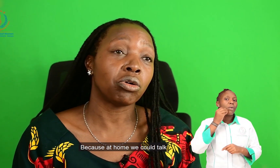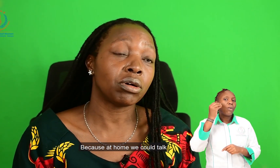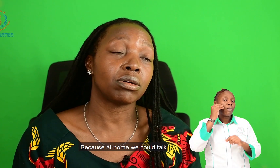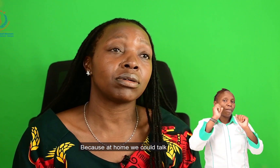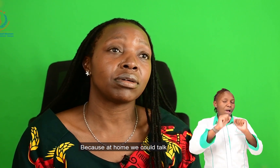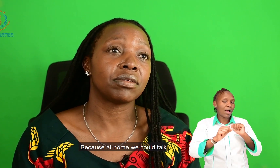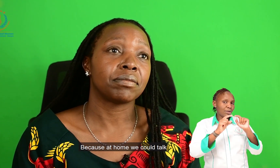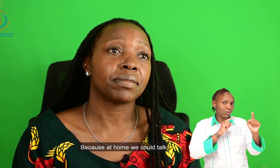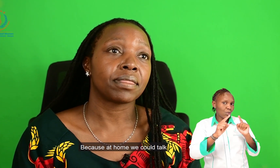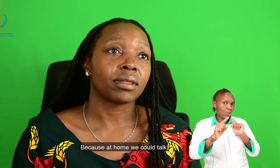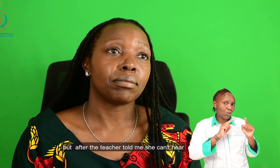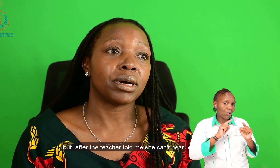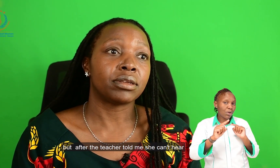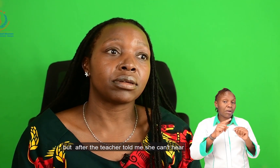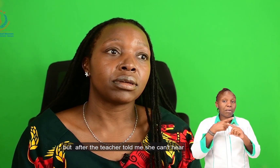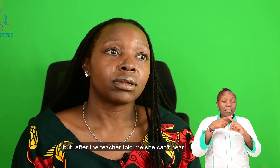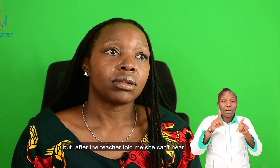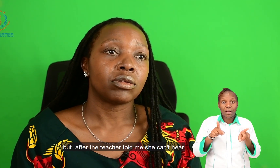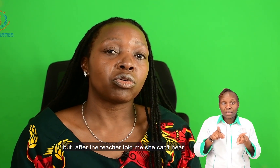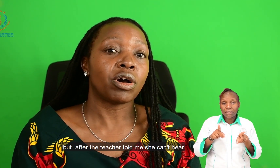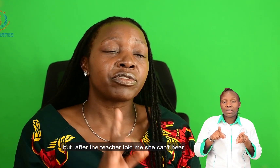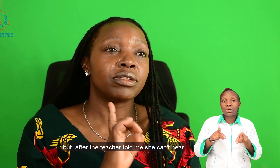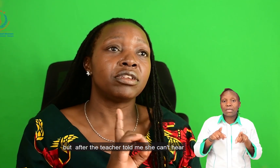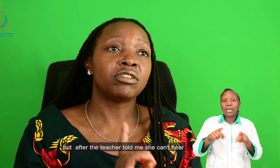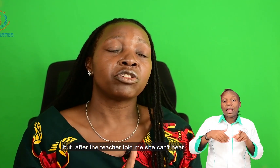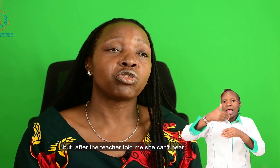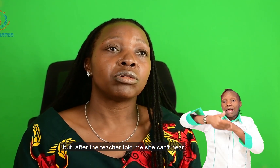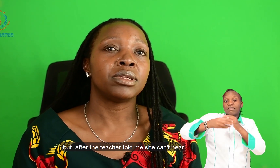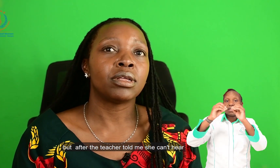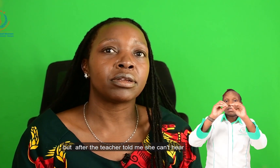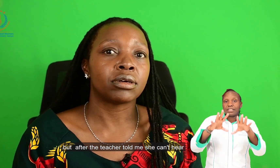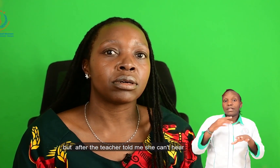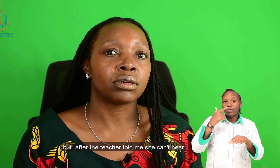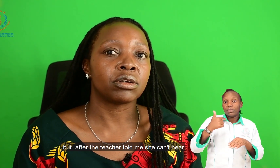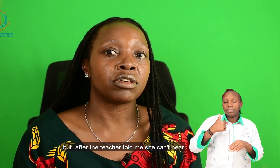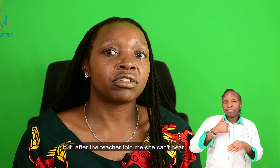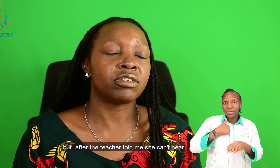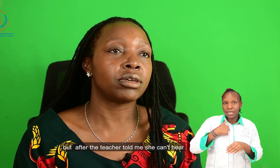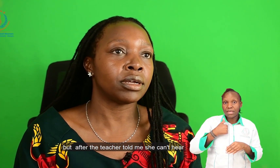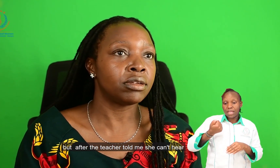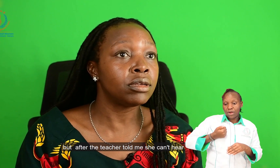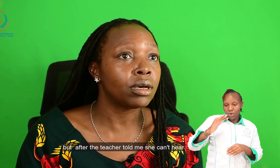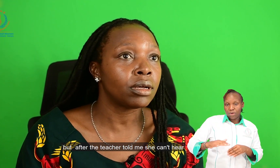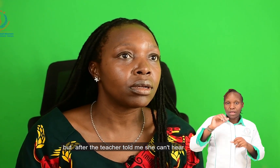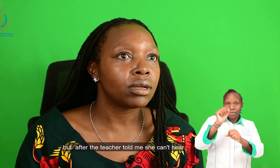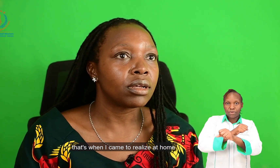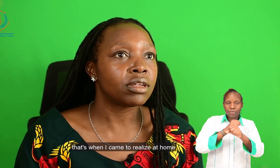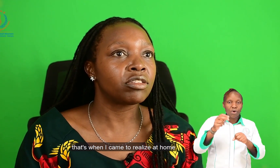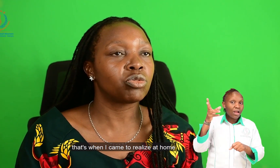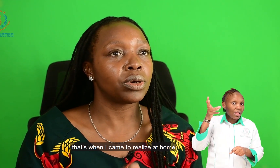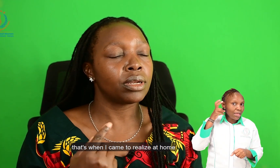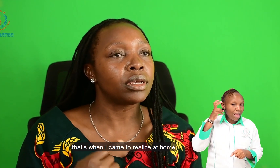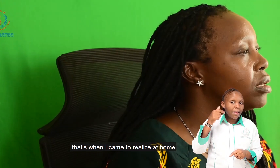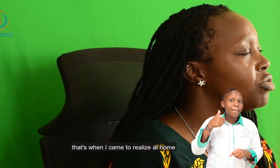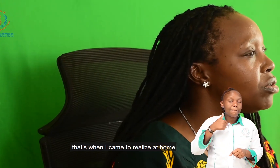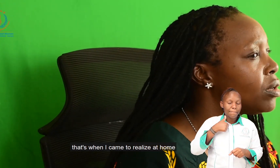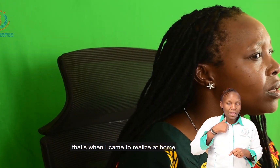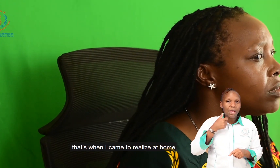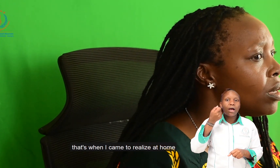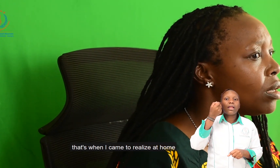talk, but so after the teacher told me that she can't hear, that's when I came to realize